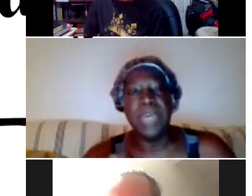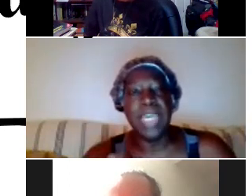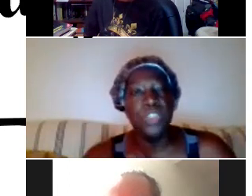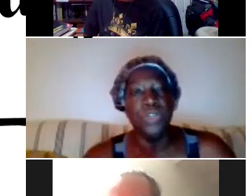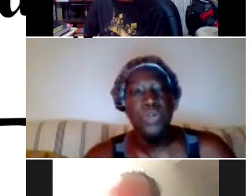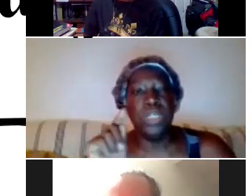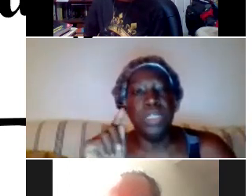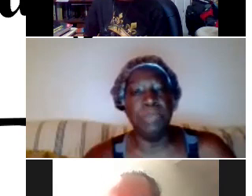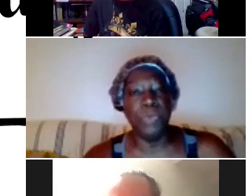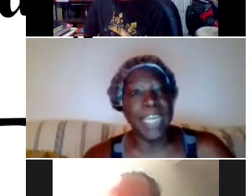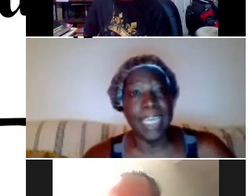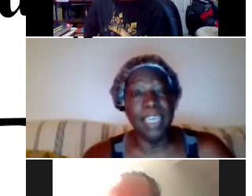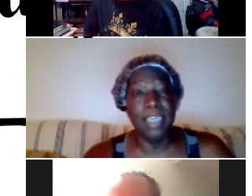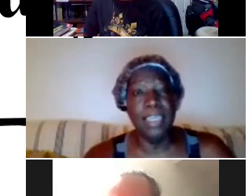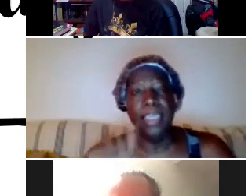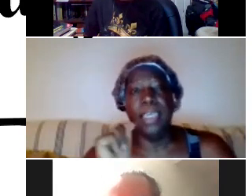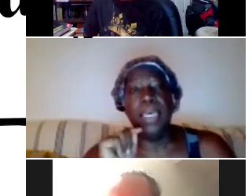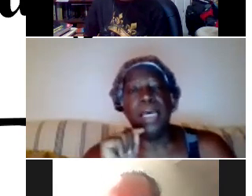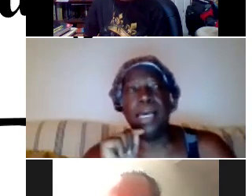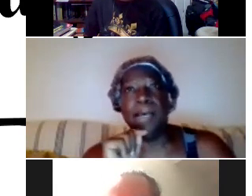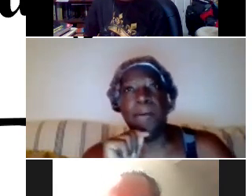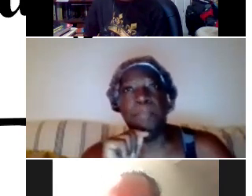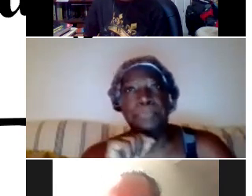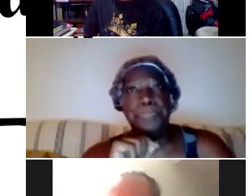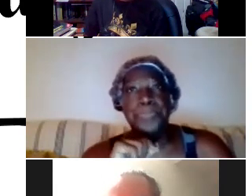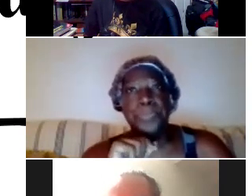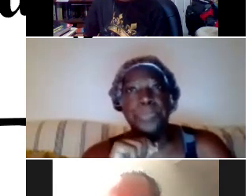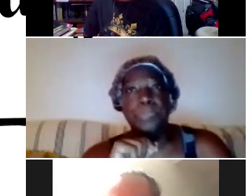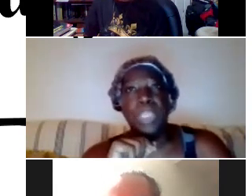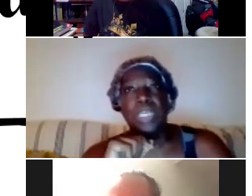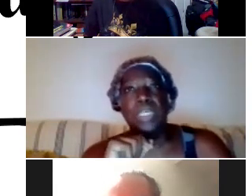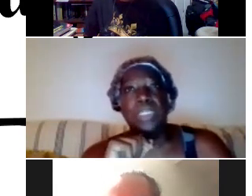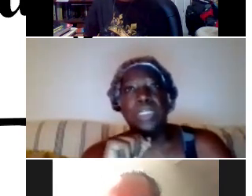bringing us back to lip reading. A